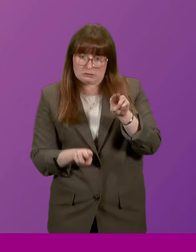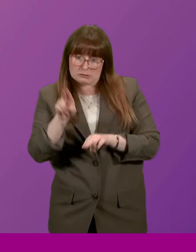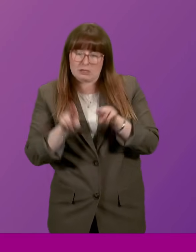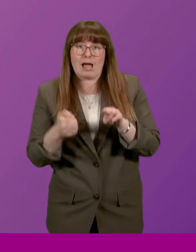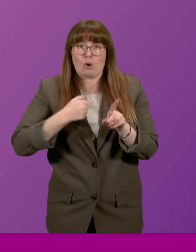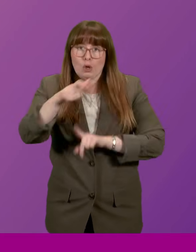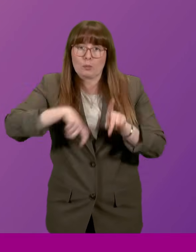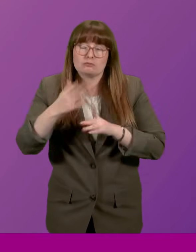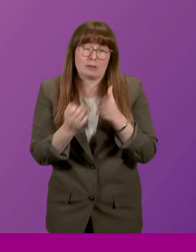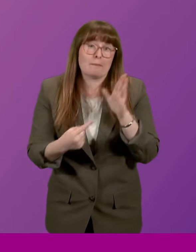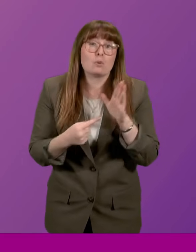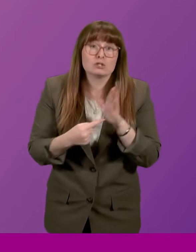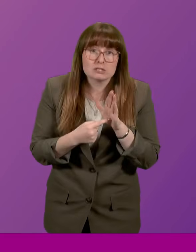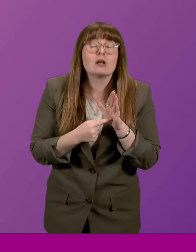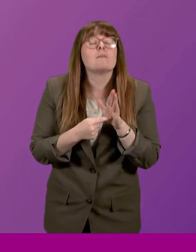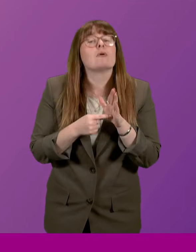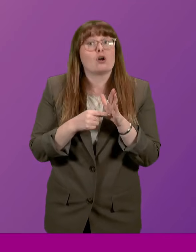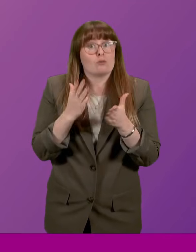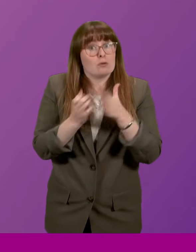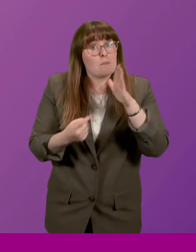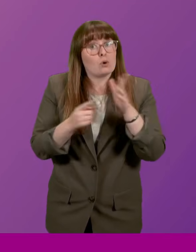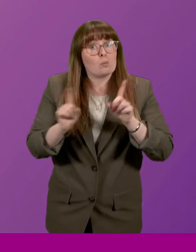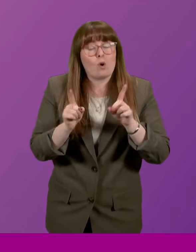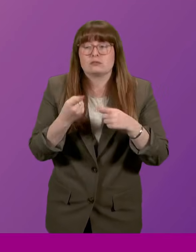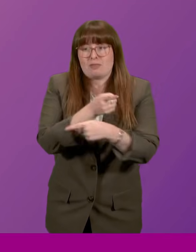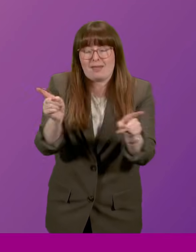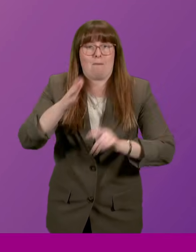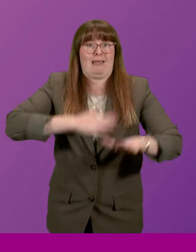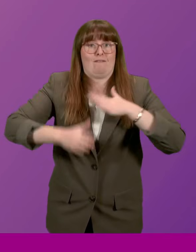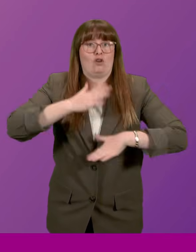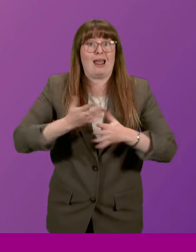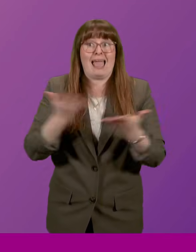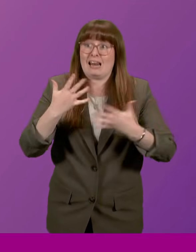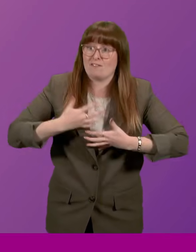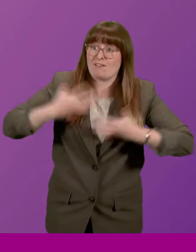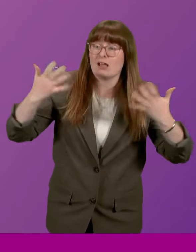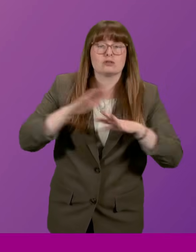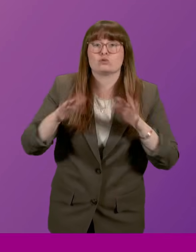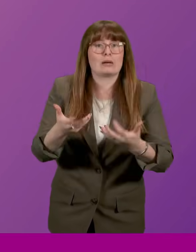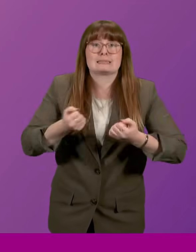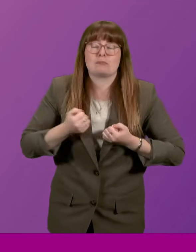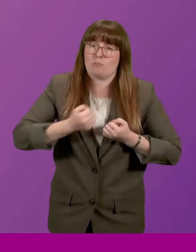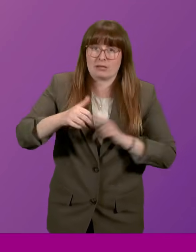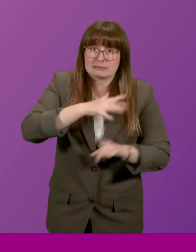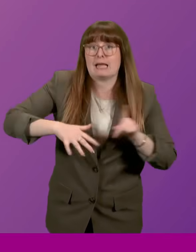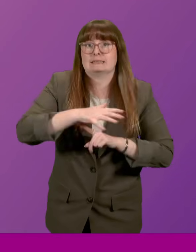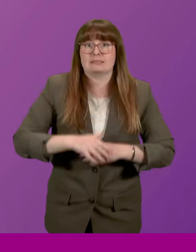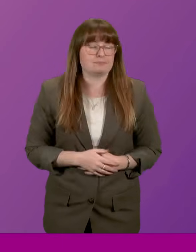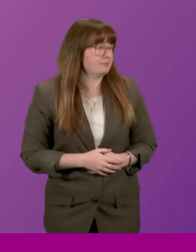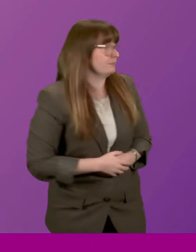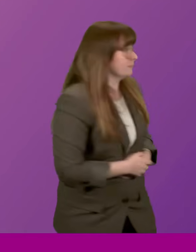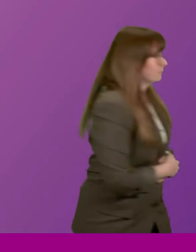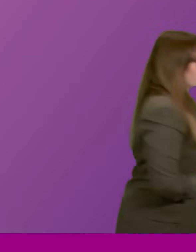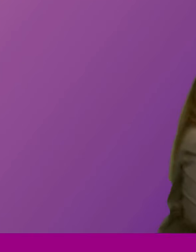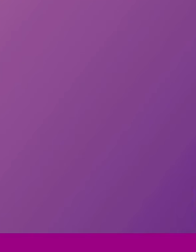But fundamentally, it is about how individuals behave, and any act of violence is unacceptable in our society. Bilton